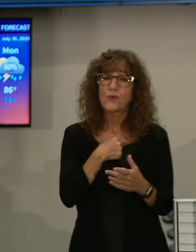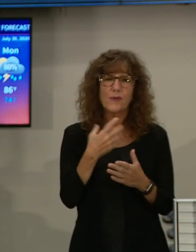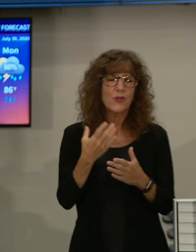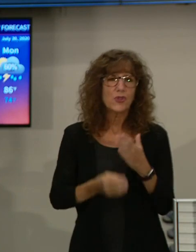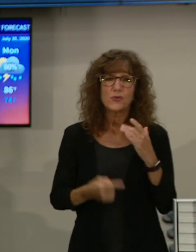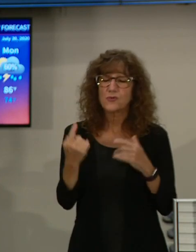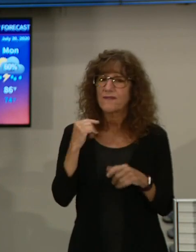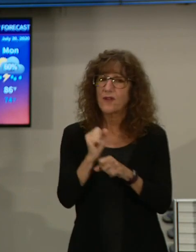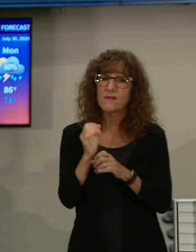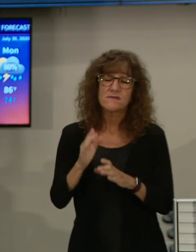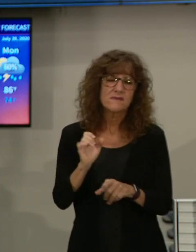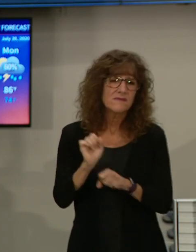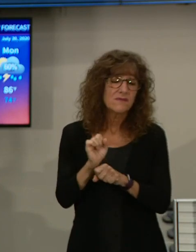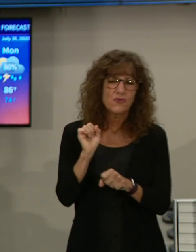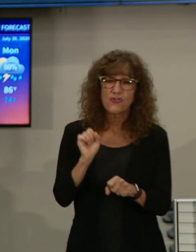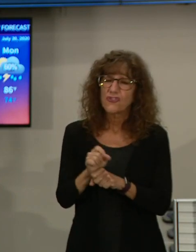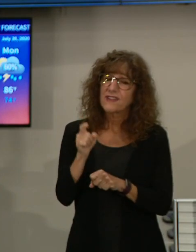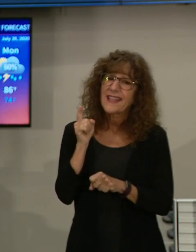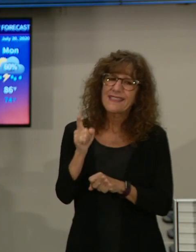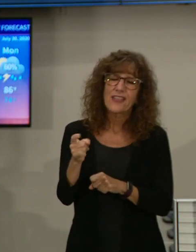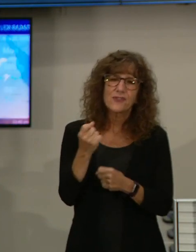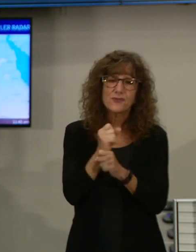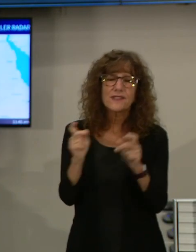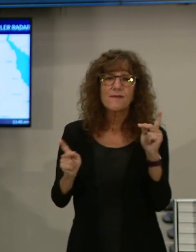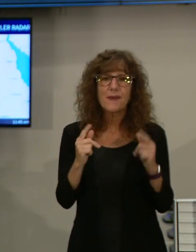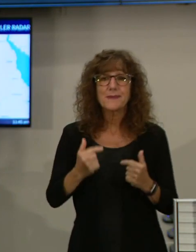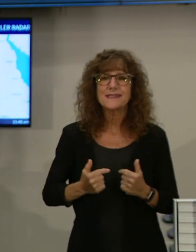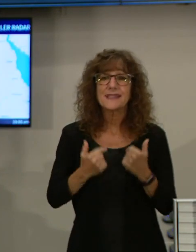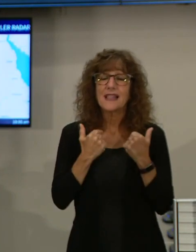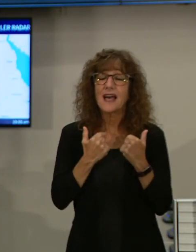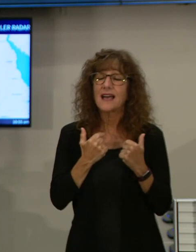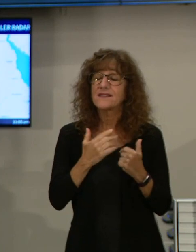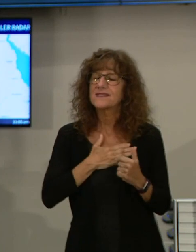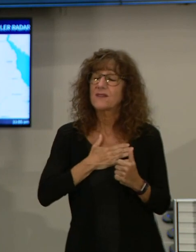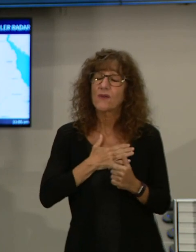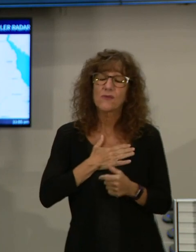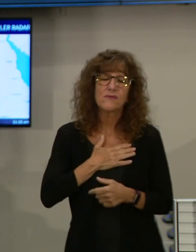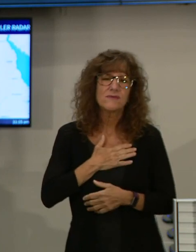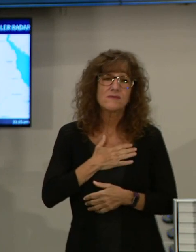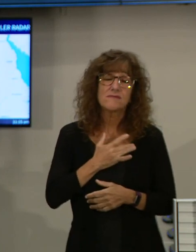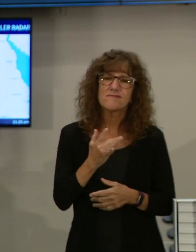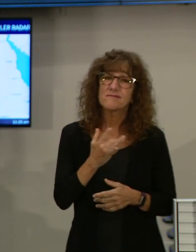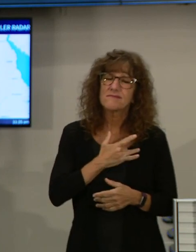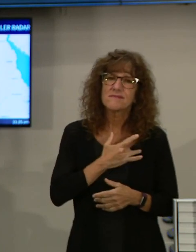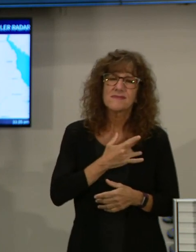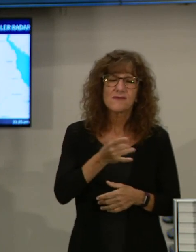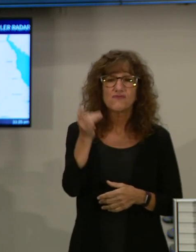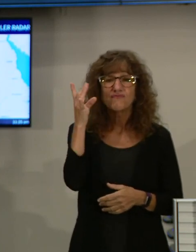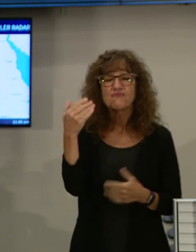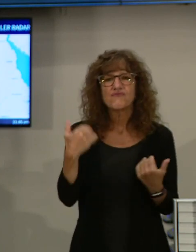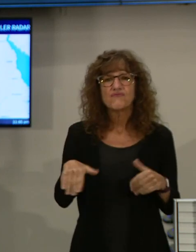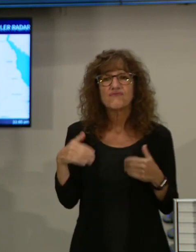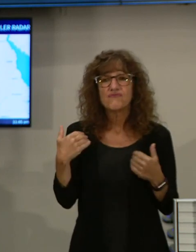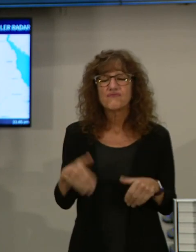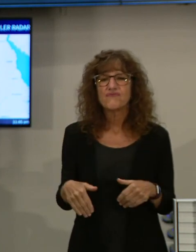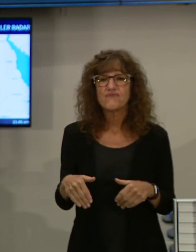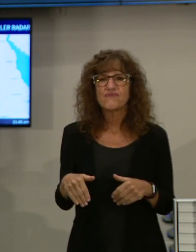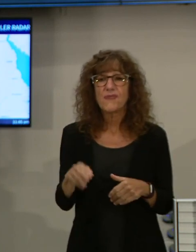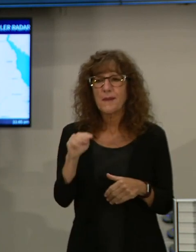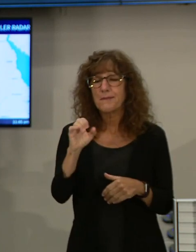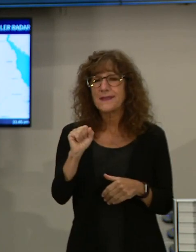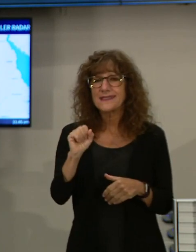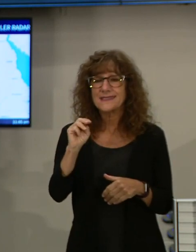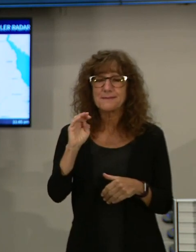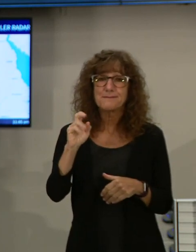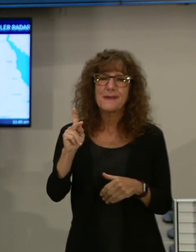was there courageously working to save lives. And so it was worst case scenario for us, the loss of Ms. Mack, and we believe